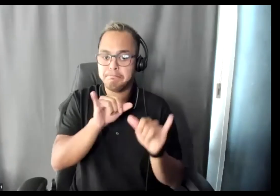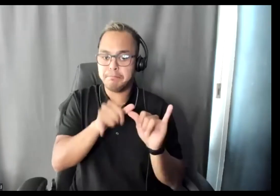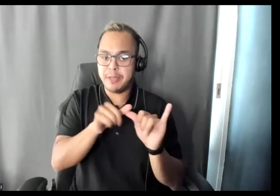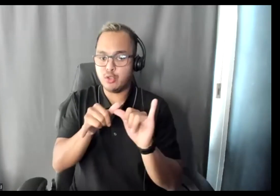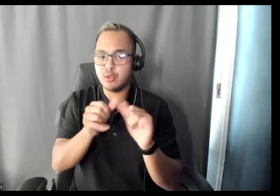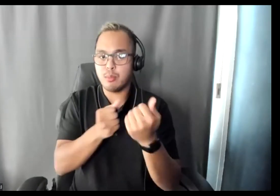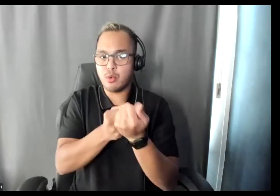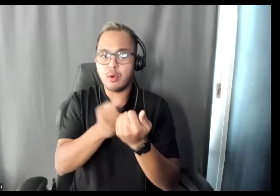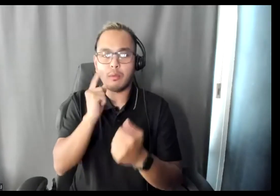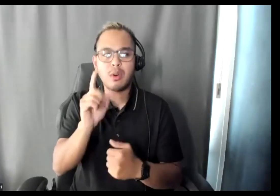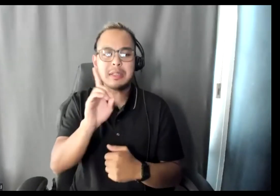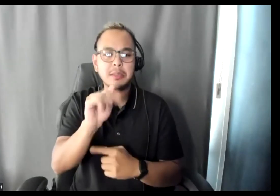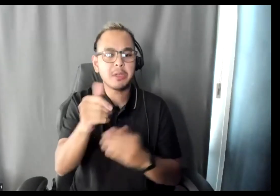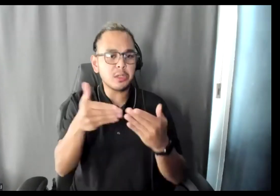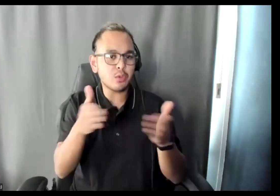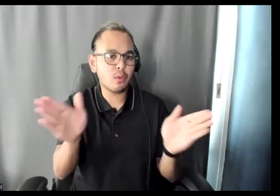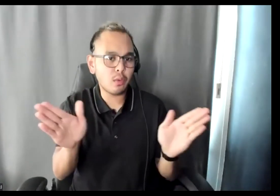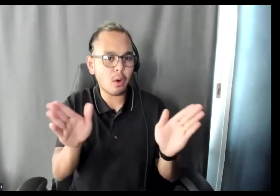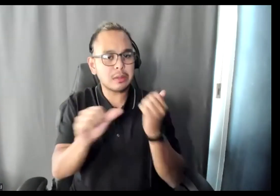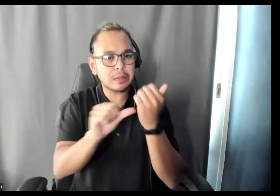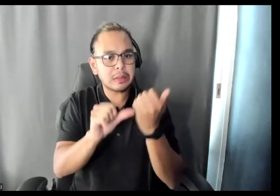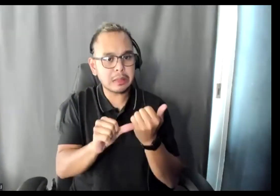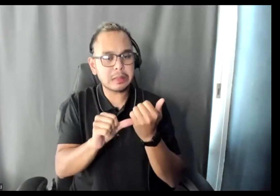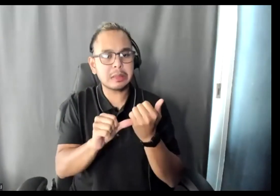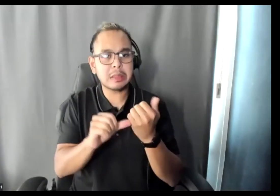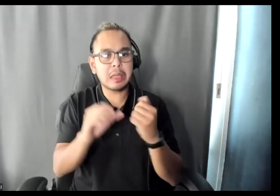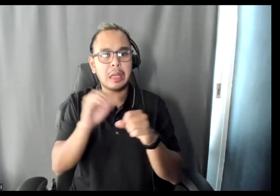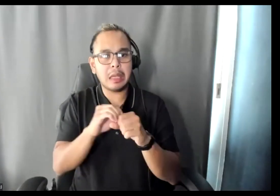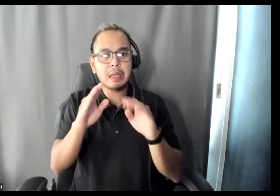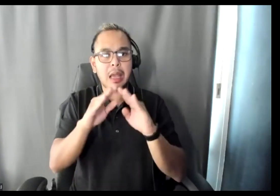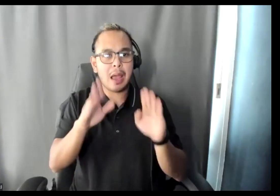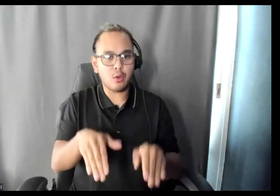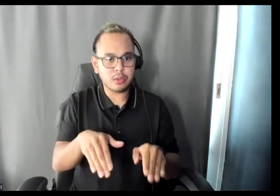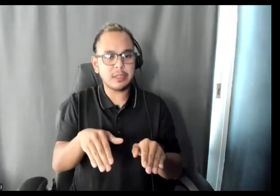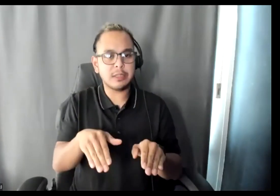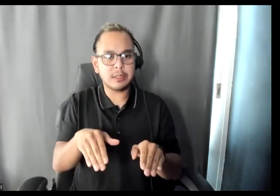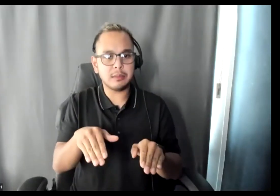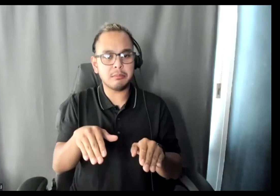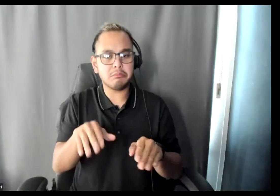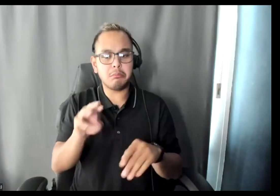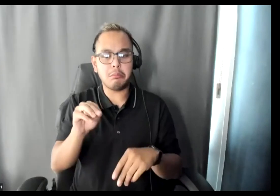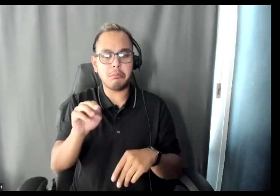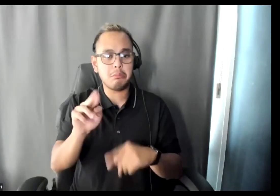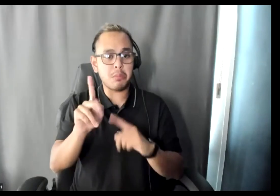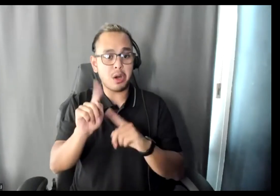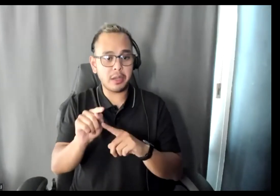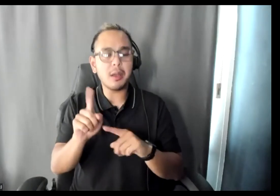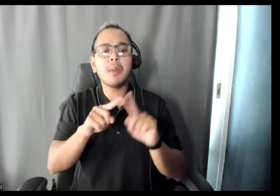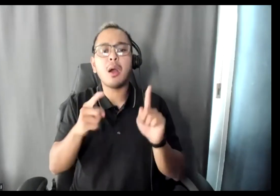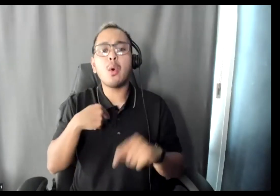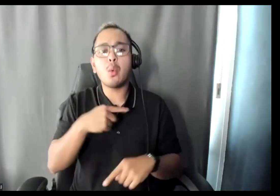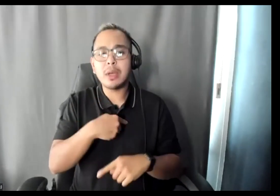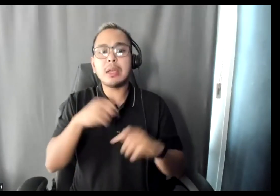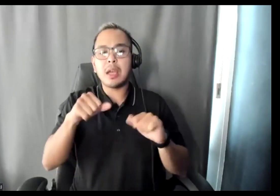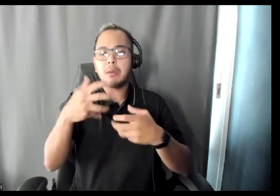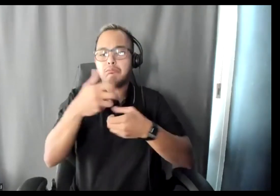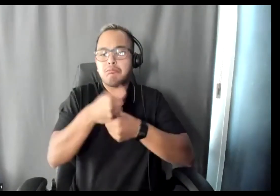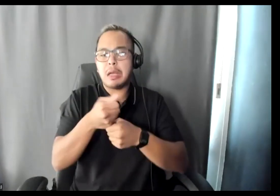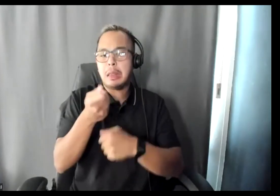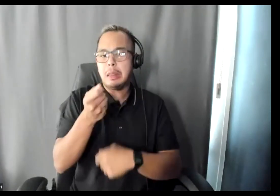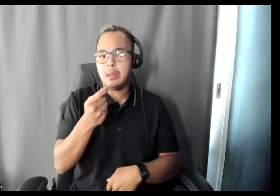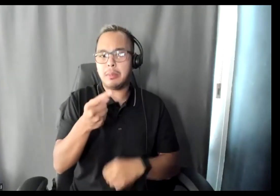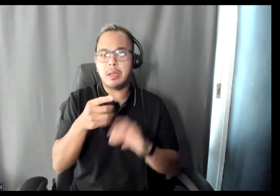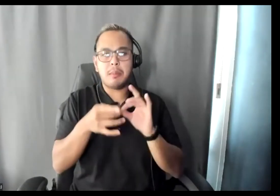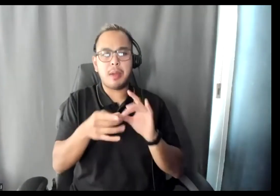for kind of disability assistance in the housing market, I think we can sort of surmise a little bit about,